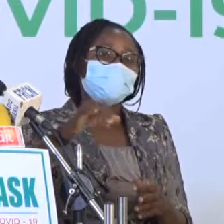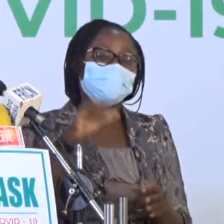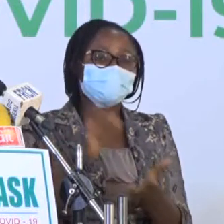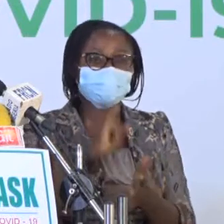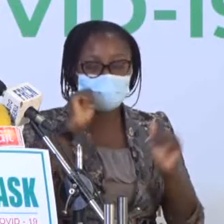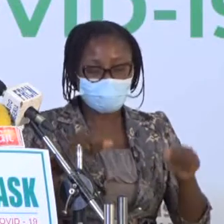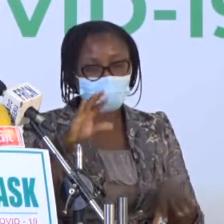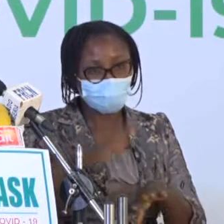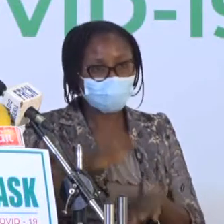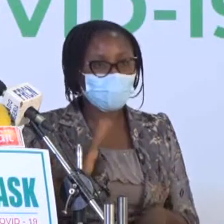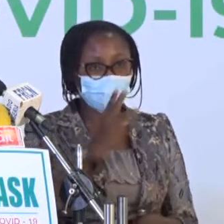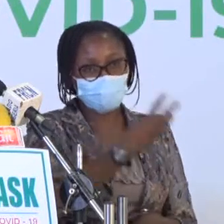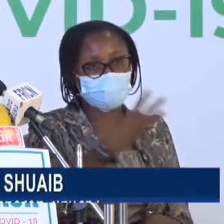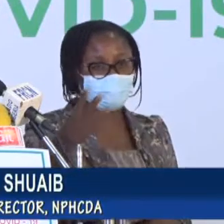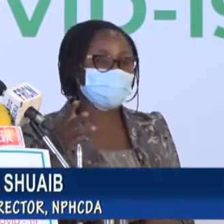our website,